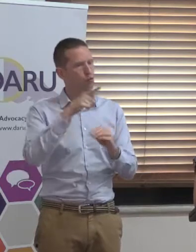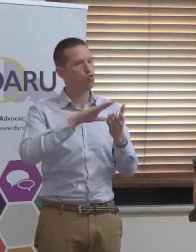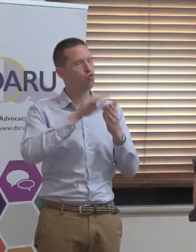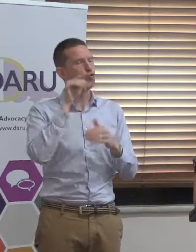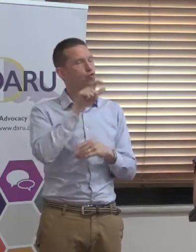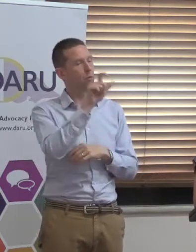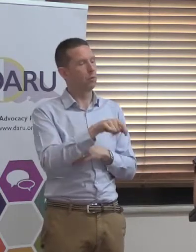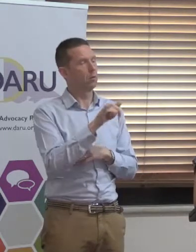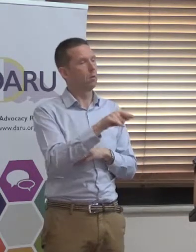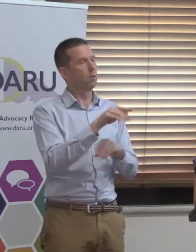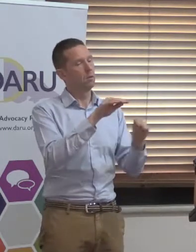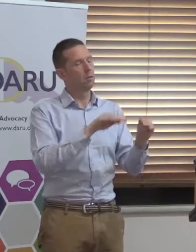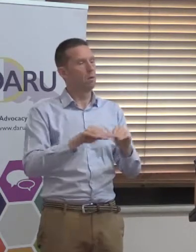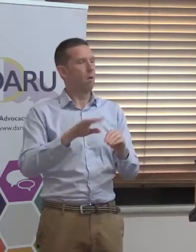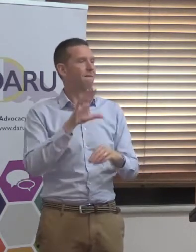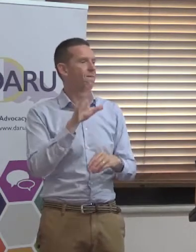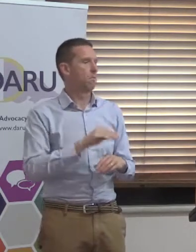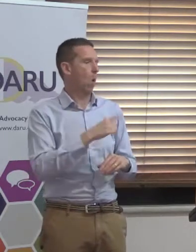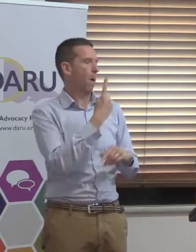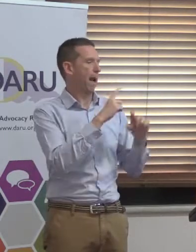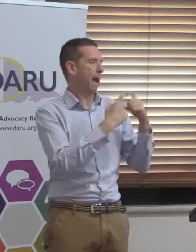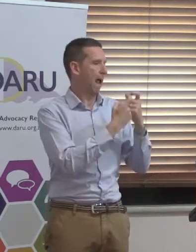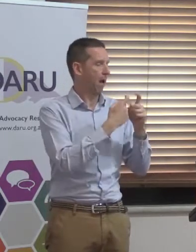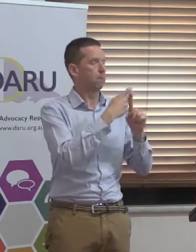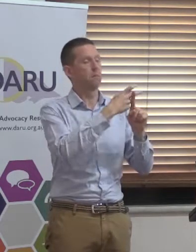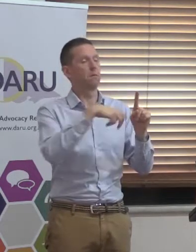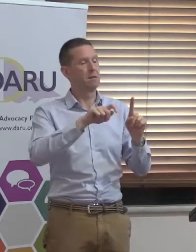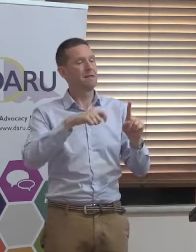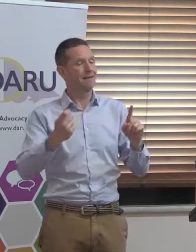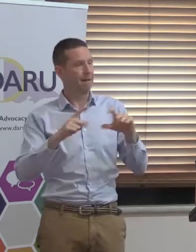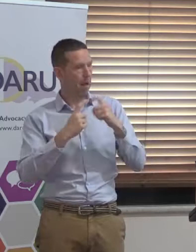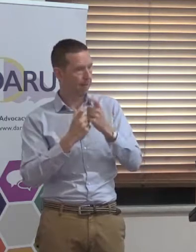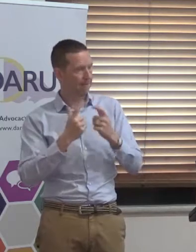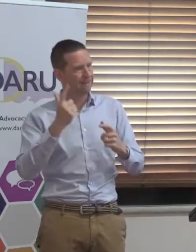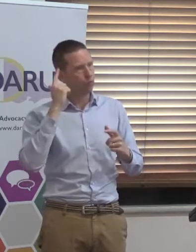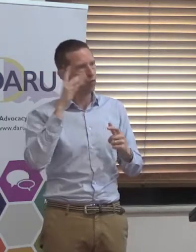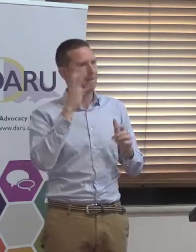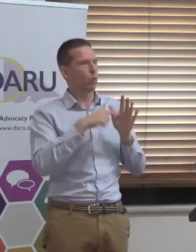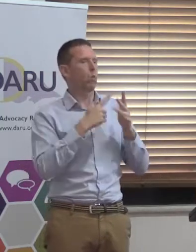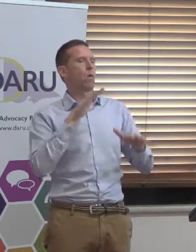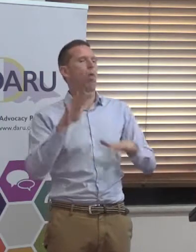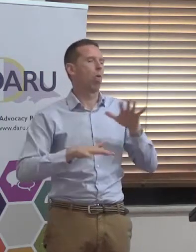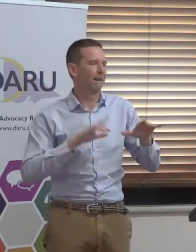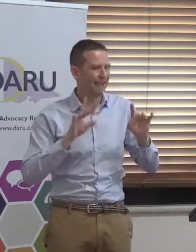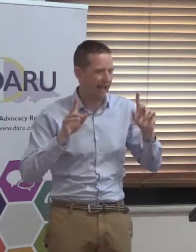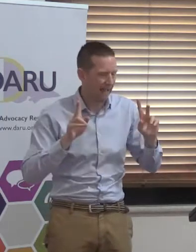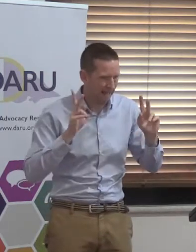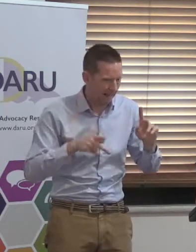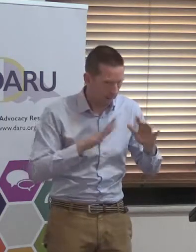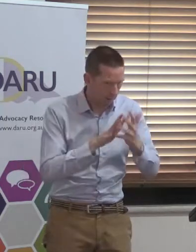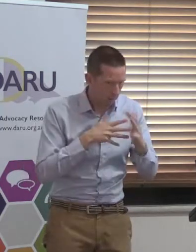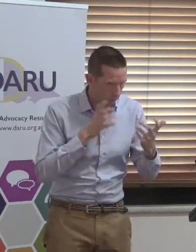moves from one class to the next, the teachers don't have to start again, and the student doesn't have to start again